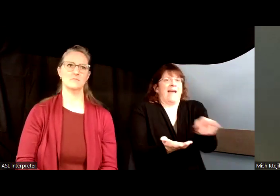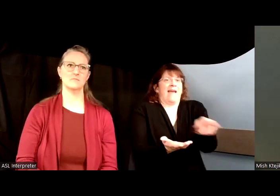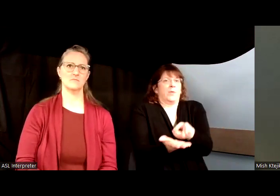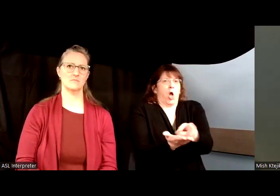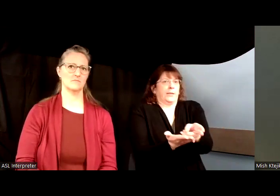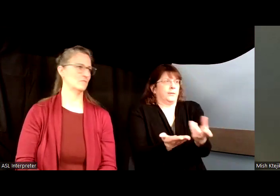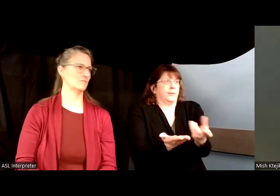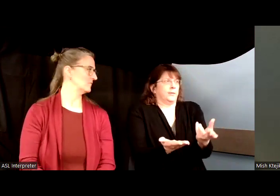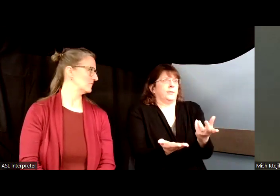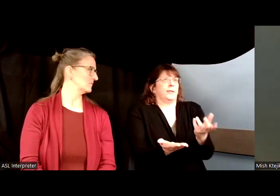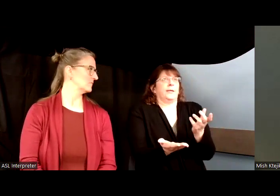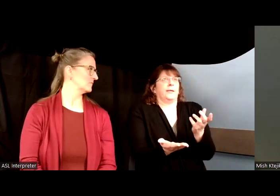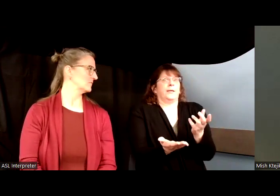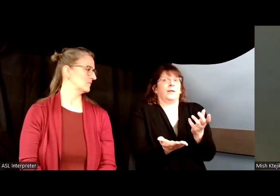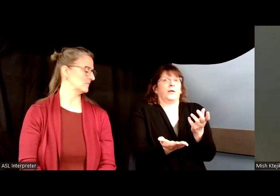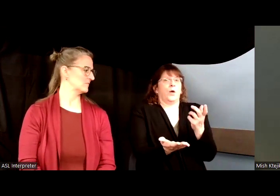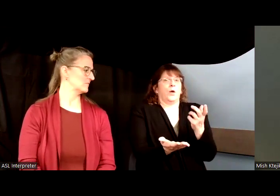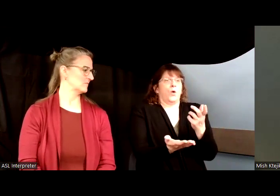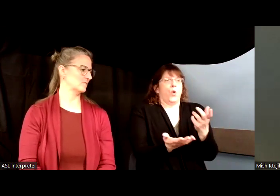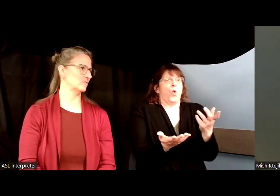Because, to be honest,